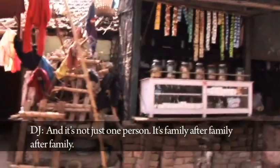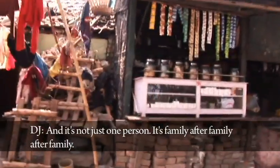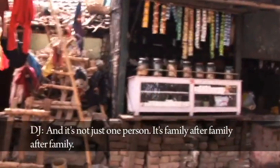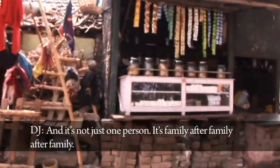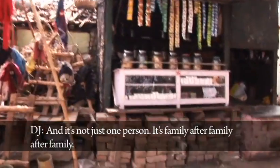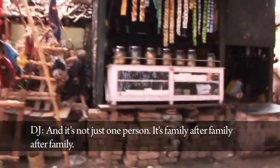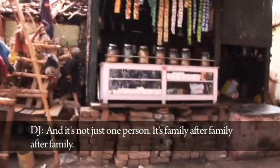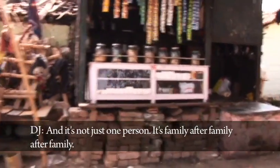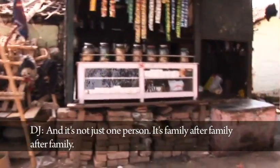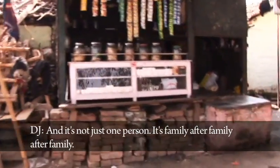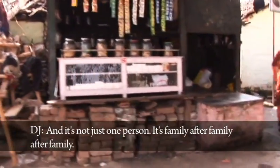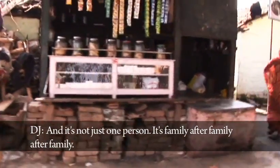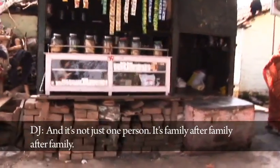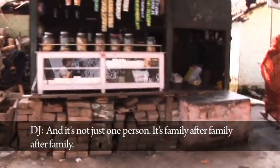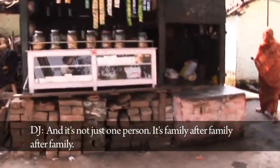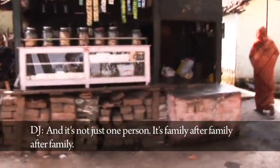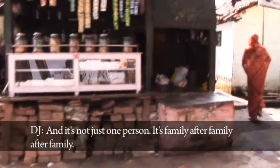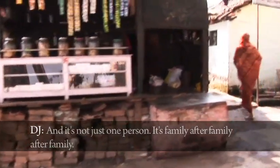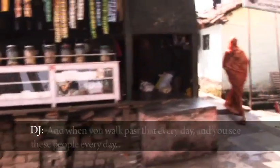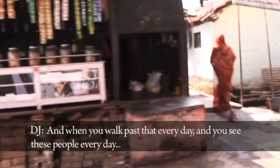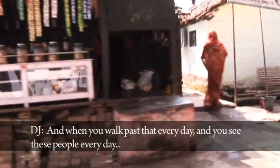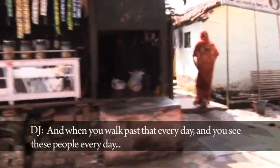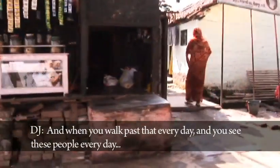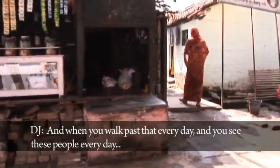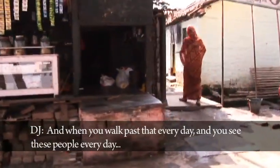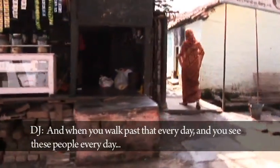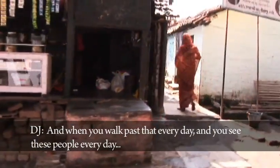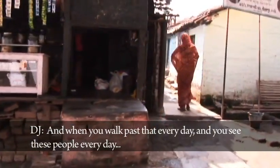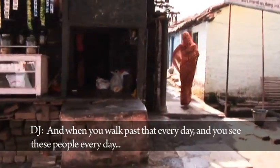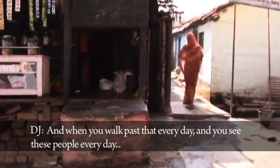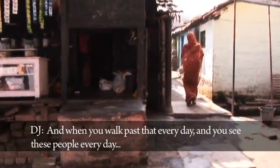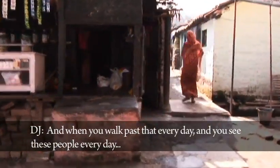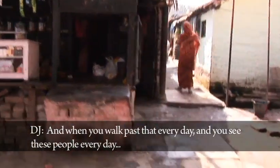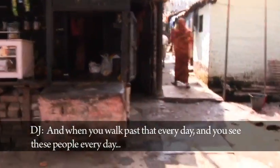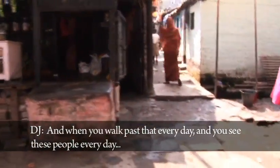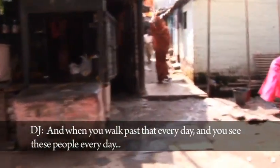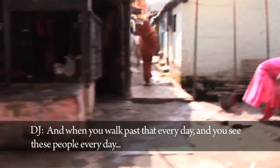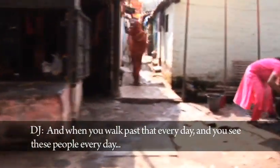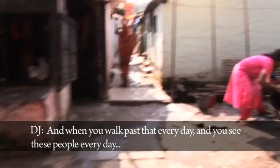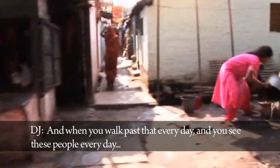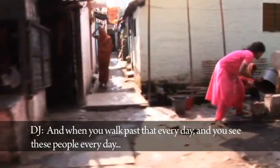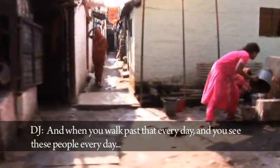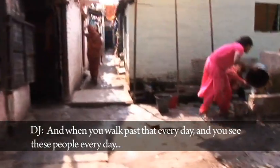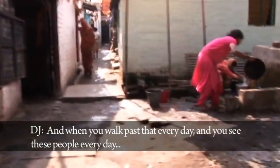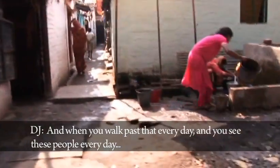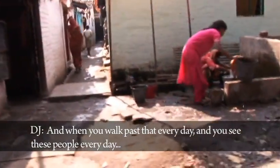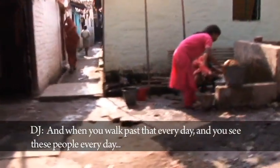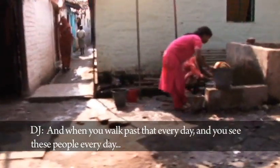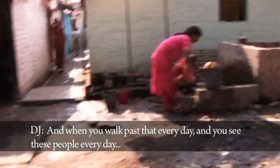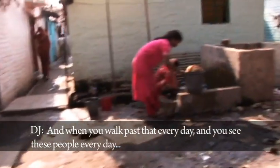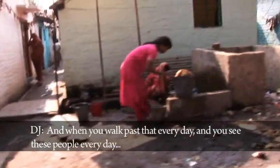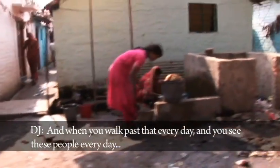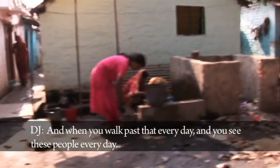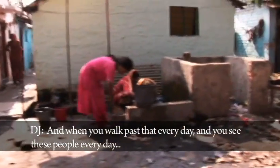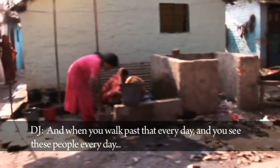family after family after family. And when you walk past that every day and you see these people every